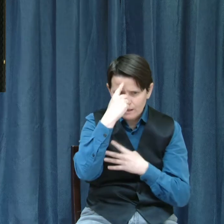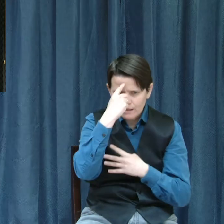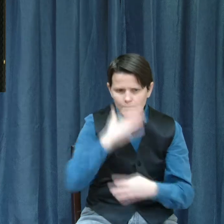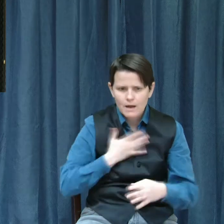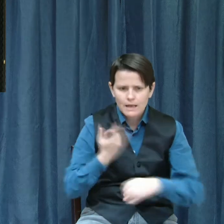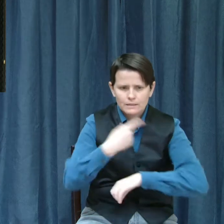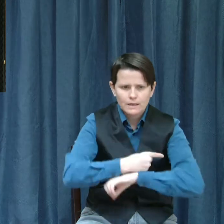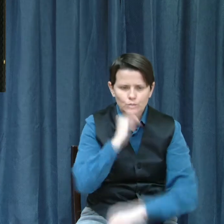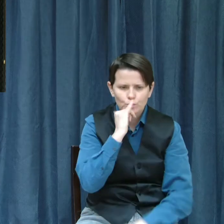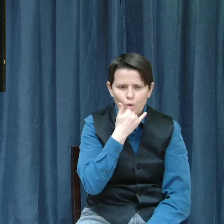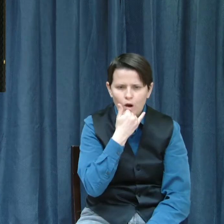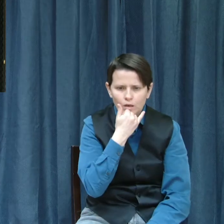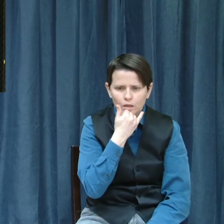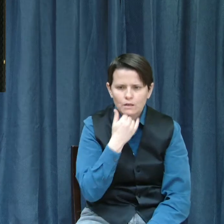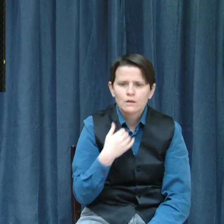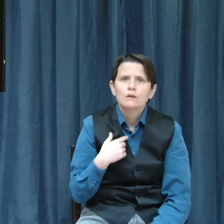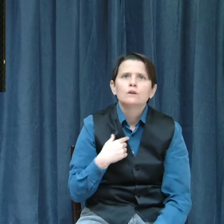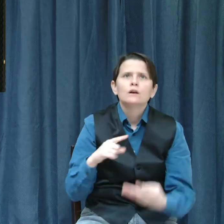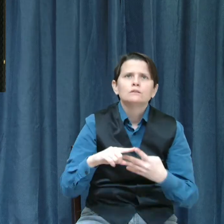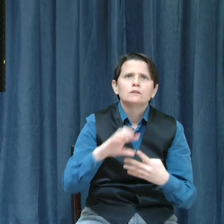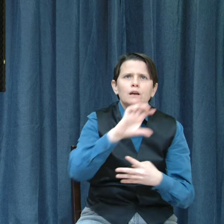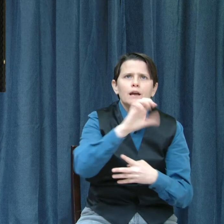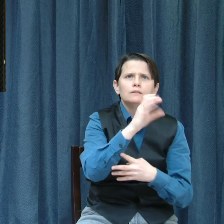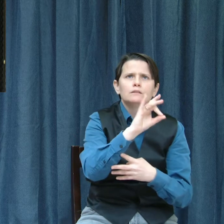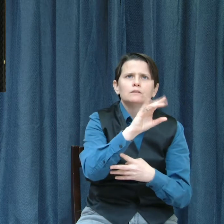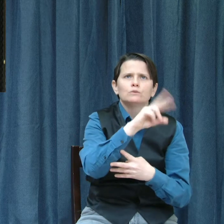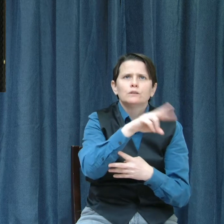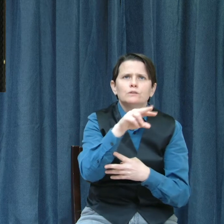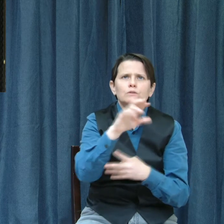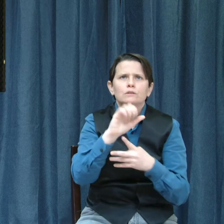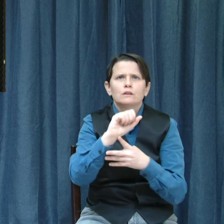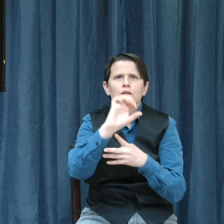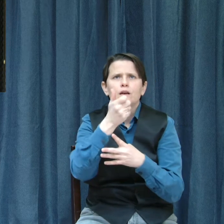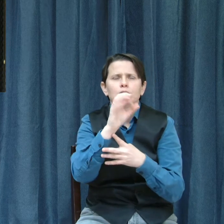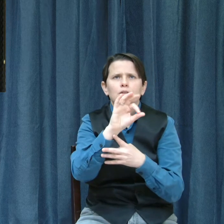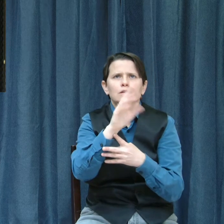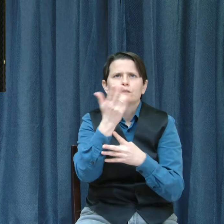I have that she lived from 1822 to 1913, and then I have that she freed herself in